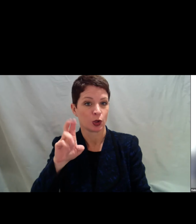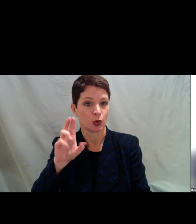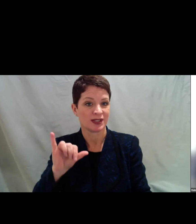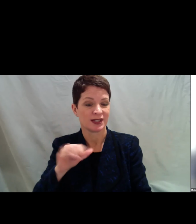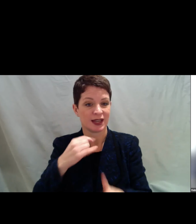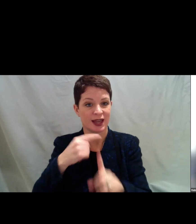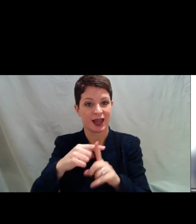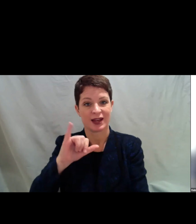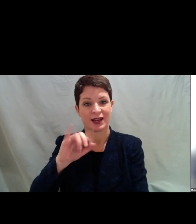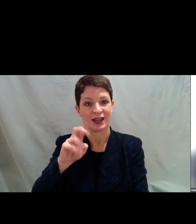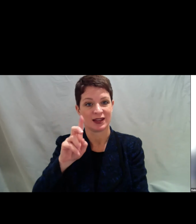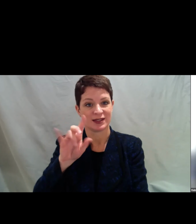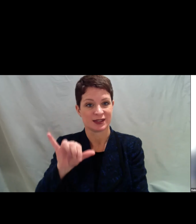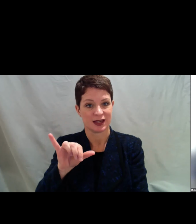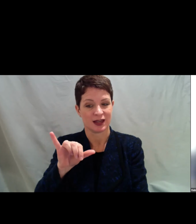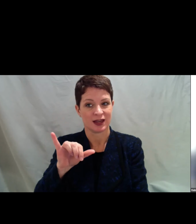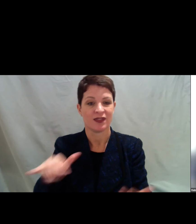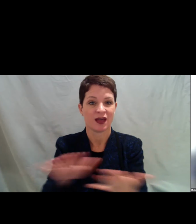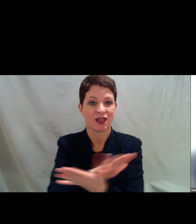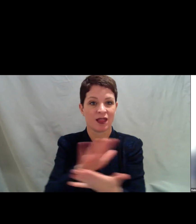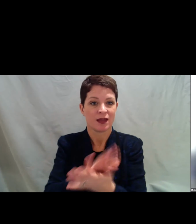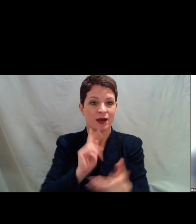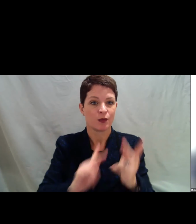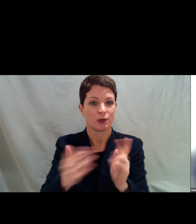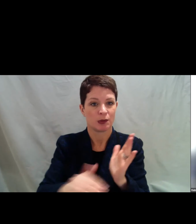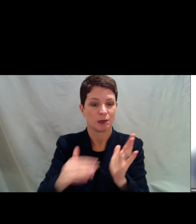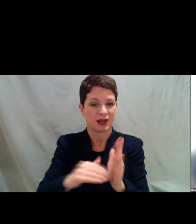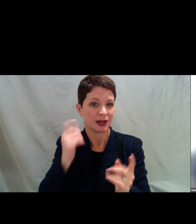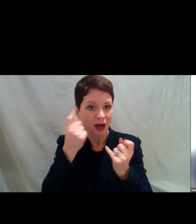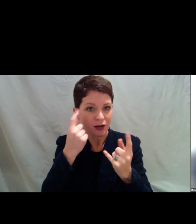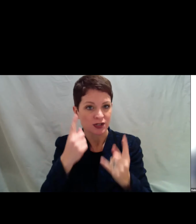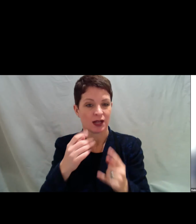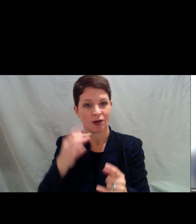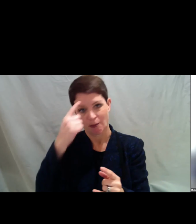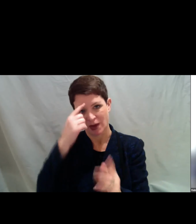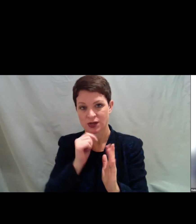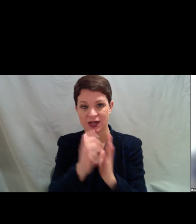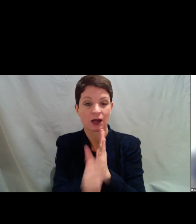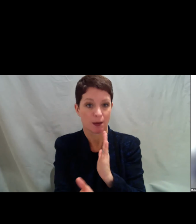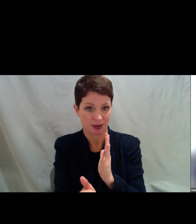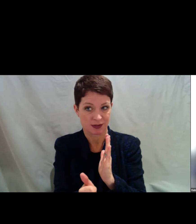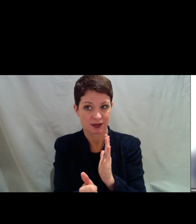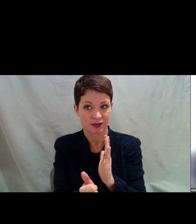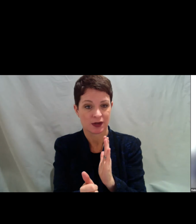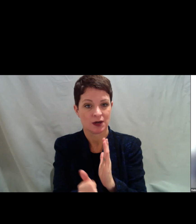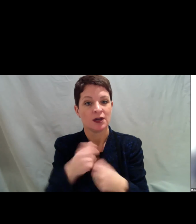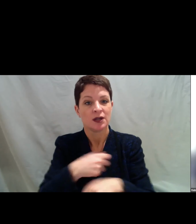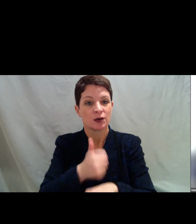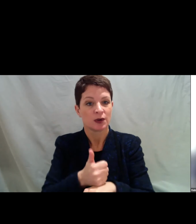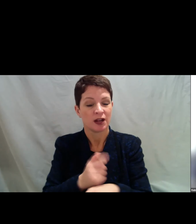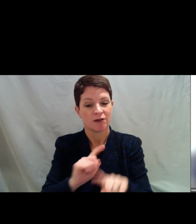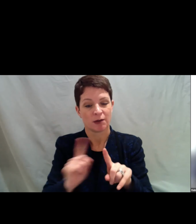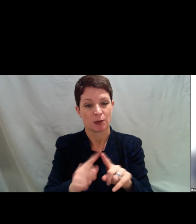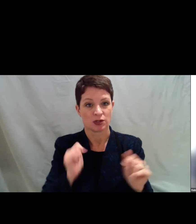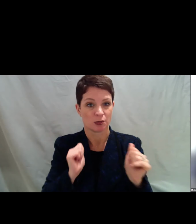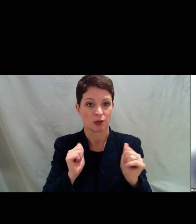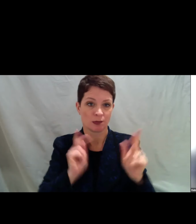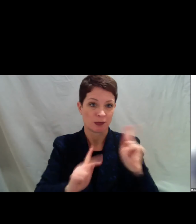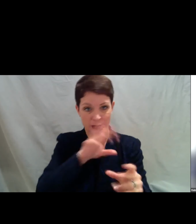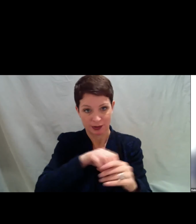that papered over competing understandings of mental competency created by multiple actors